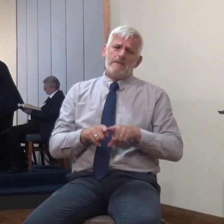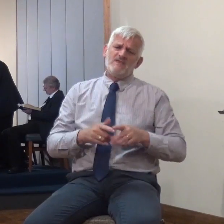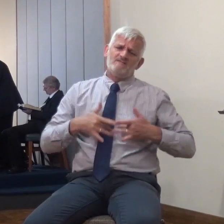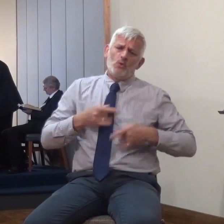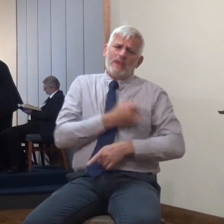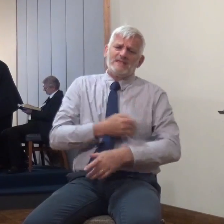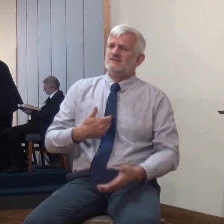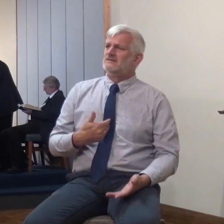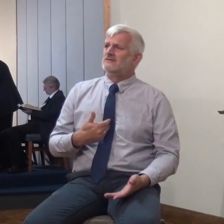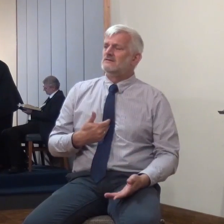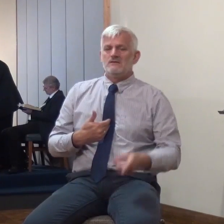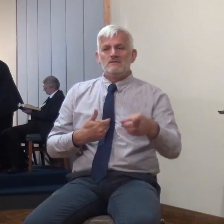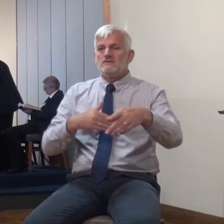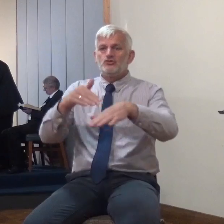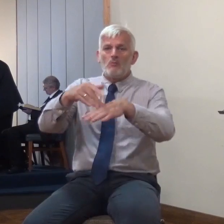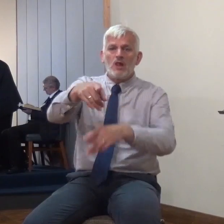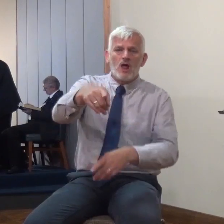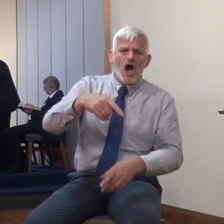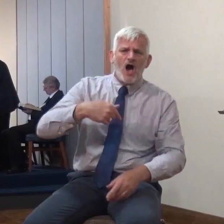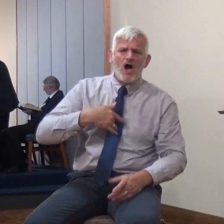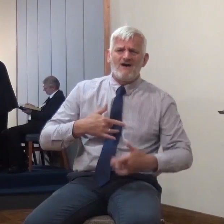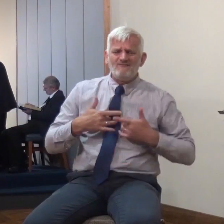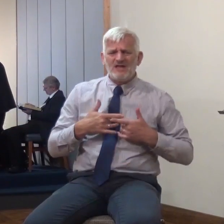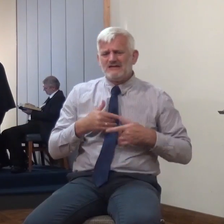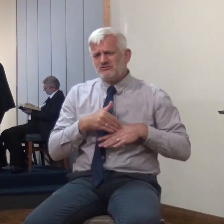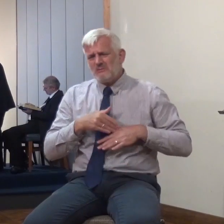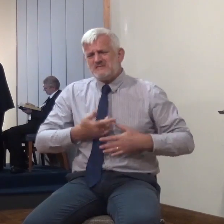is offended, and I burn not?